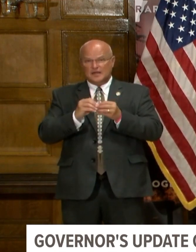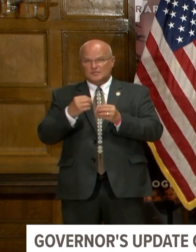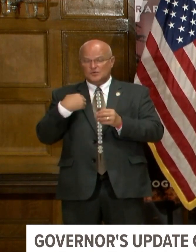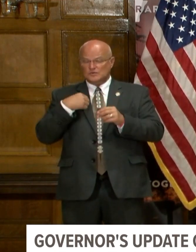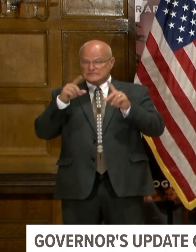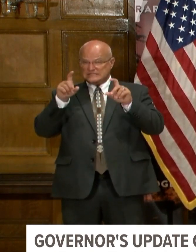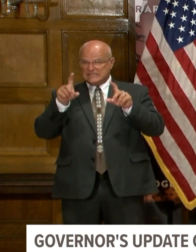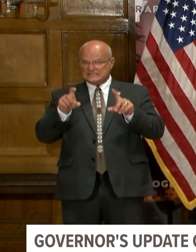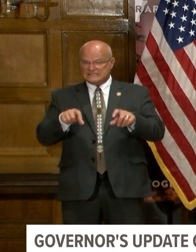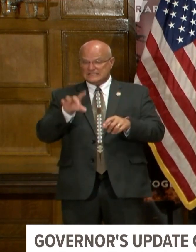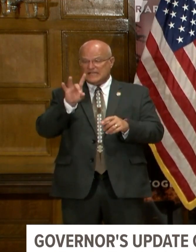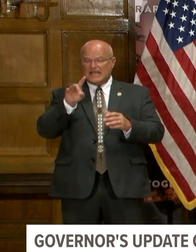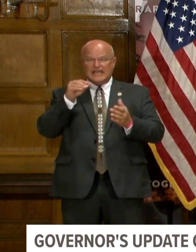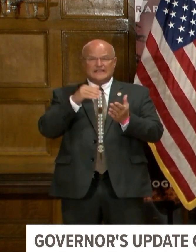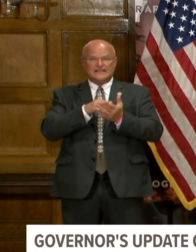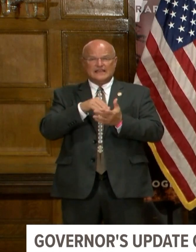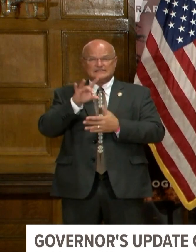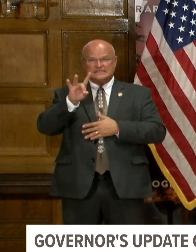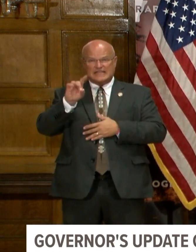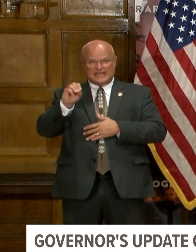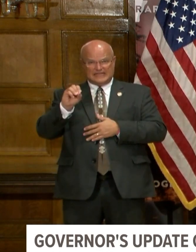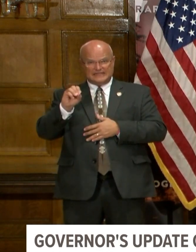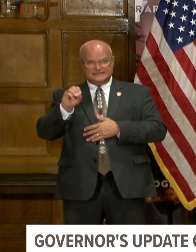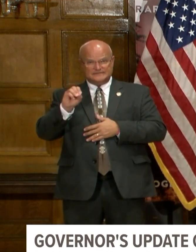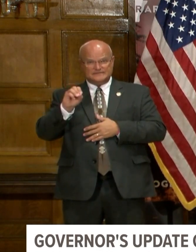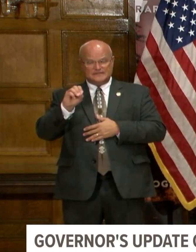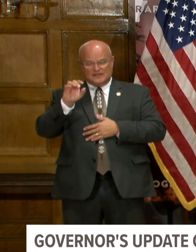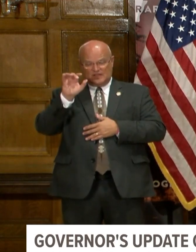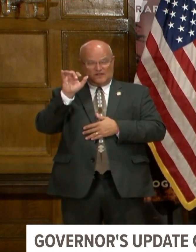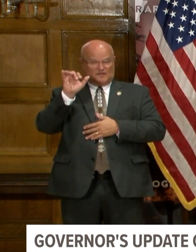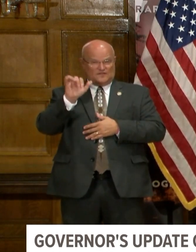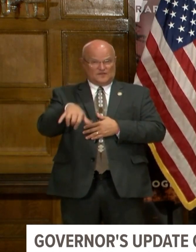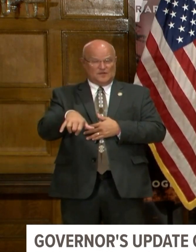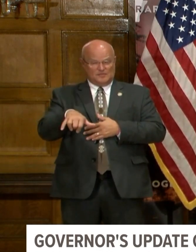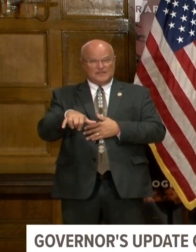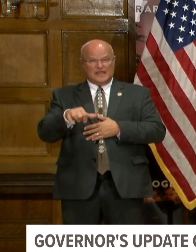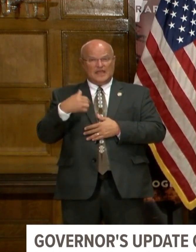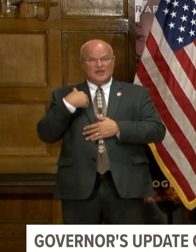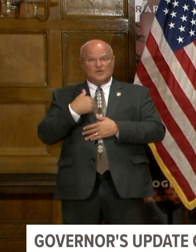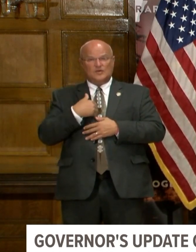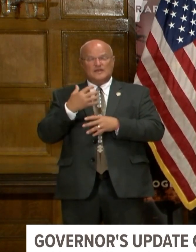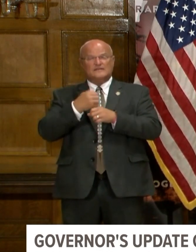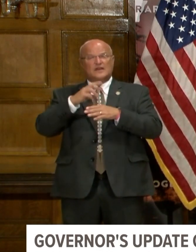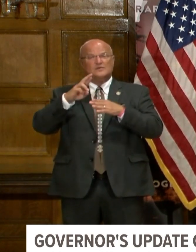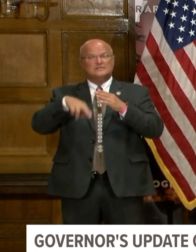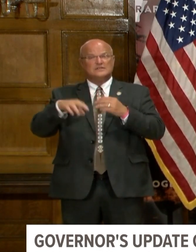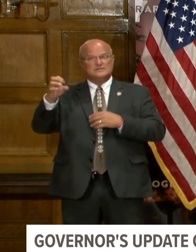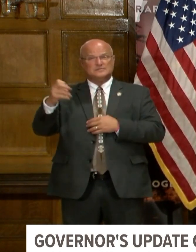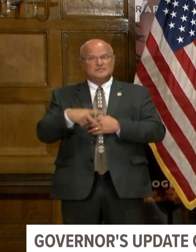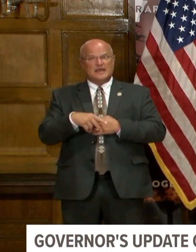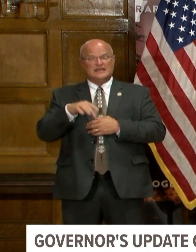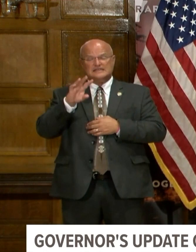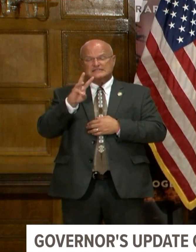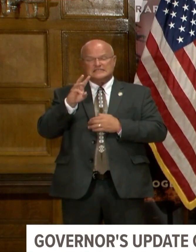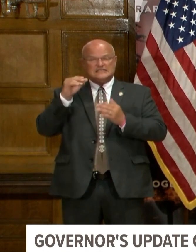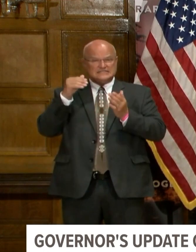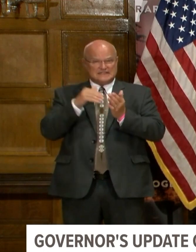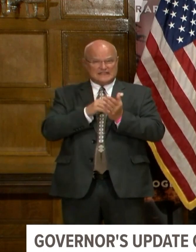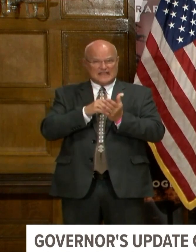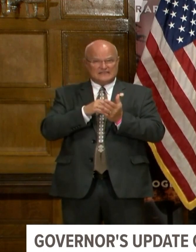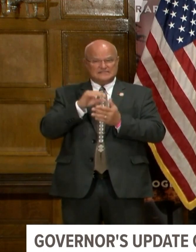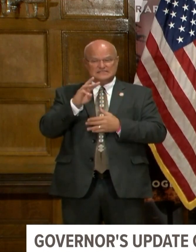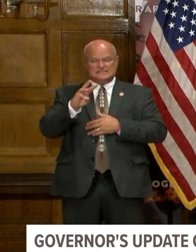was tested was 8,080. Of those, we have gotten results back on